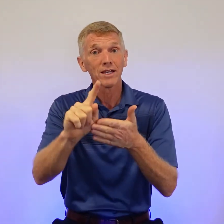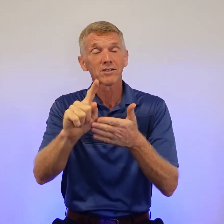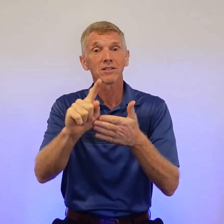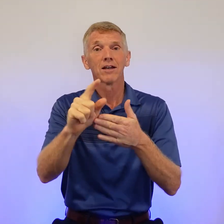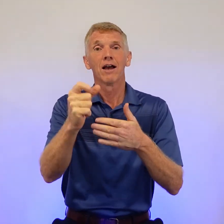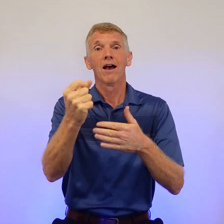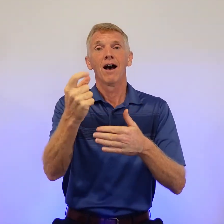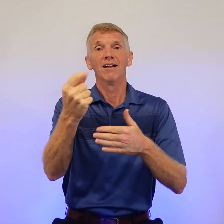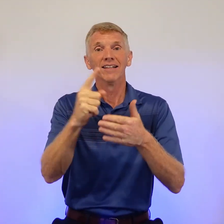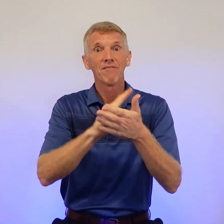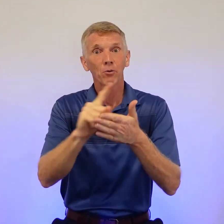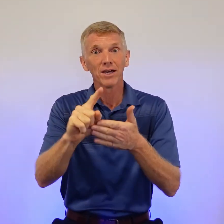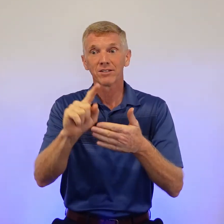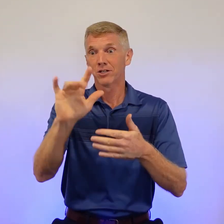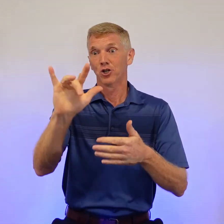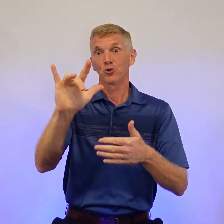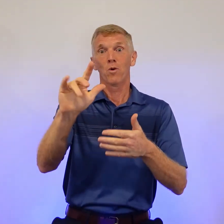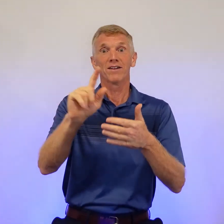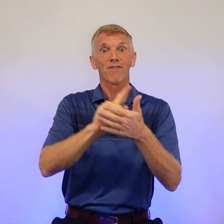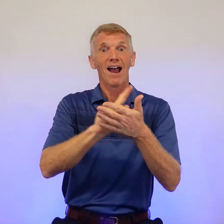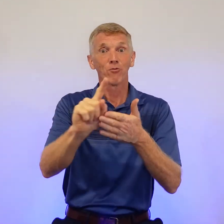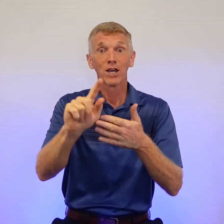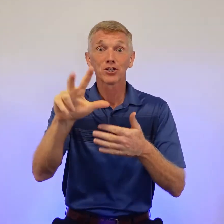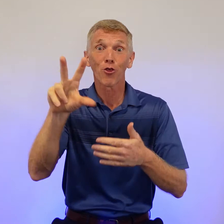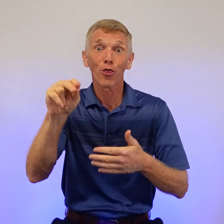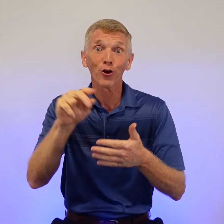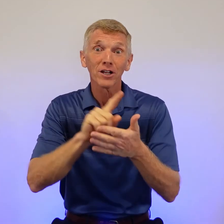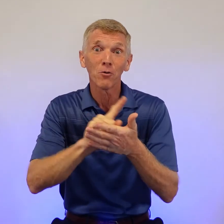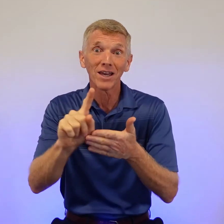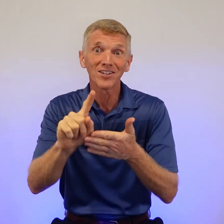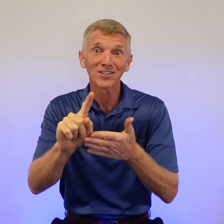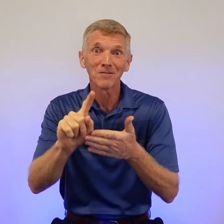weeks, 11 weeks, 25 weeks, 30 weeks,